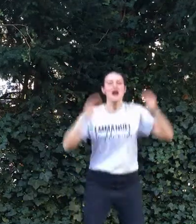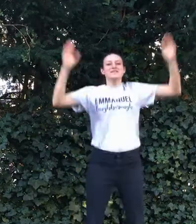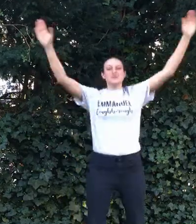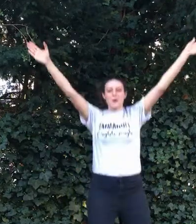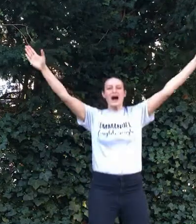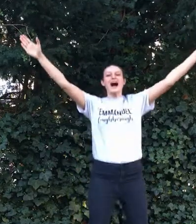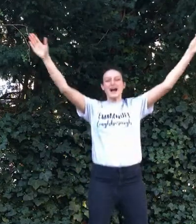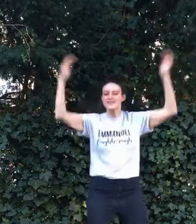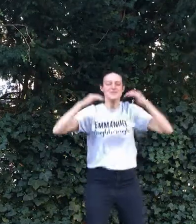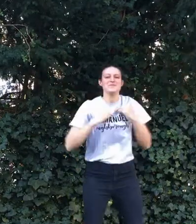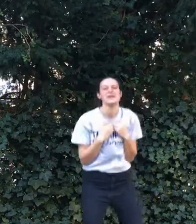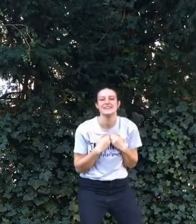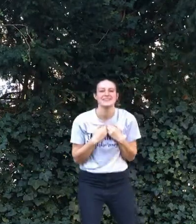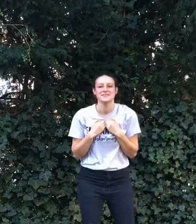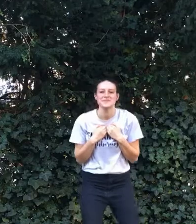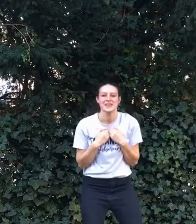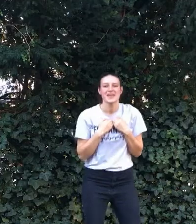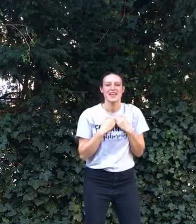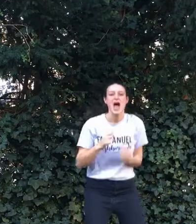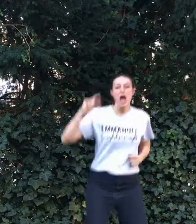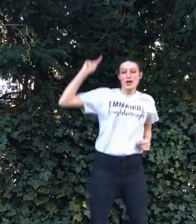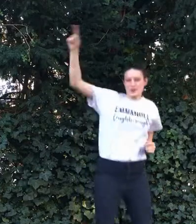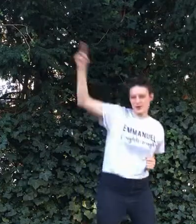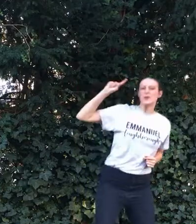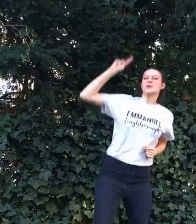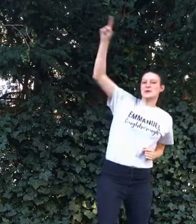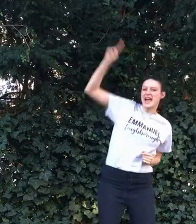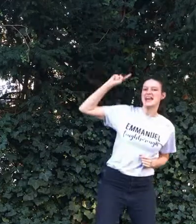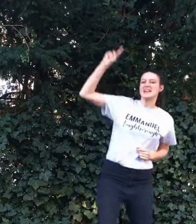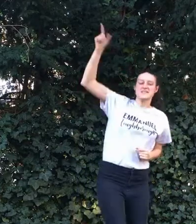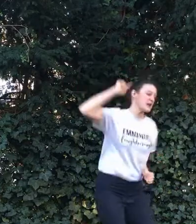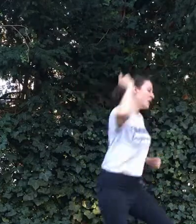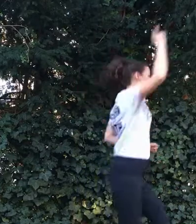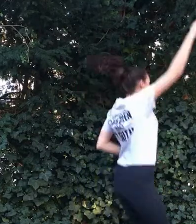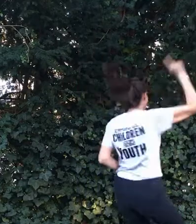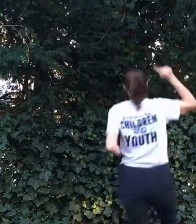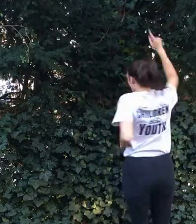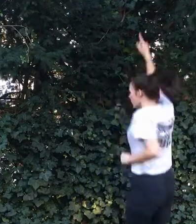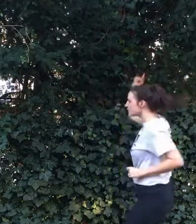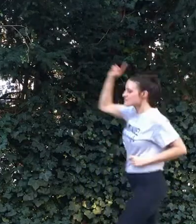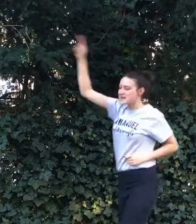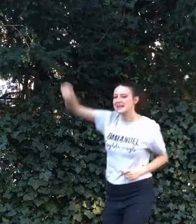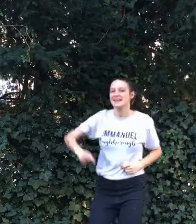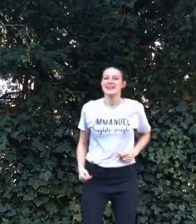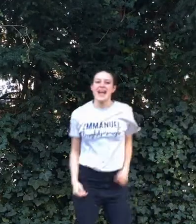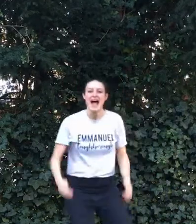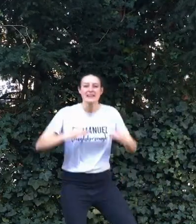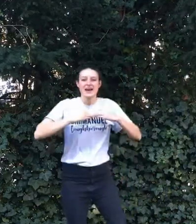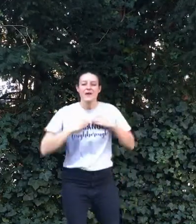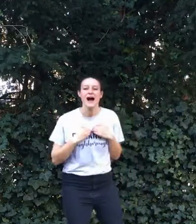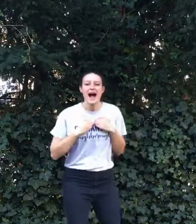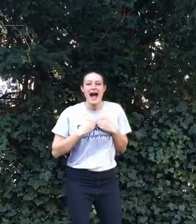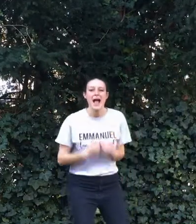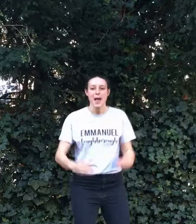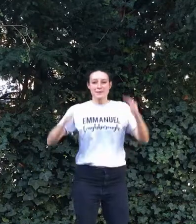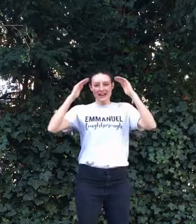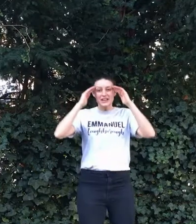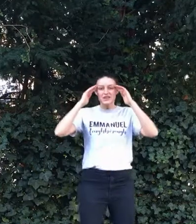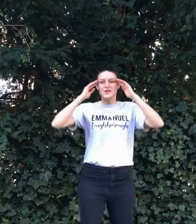love is wild for me. You gave it all for me, now I believe